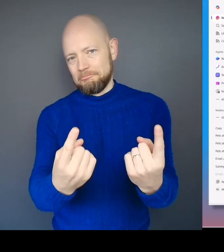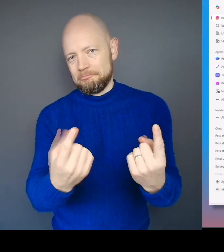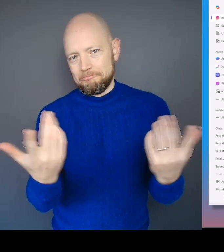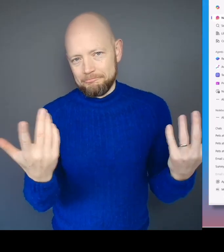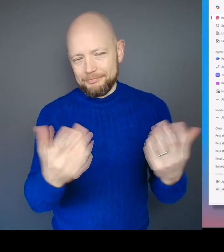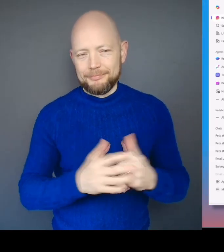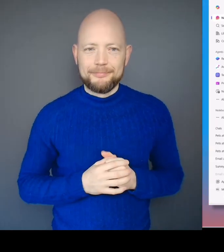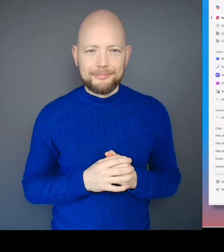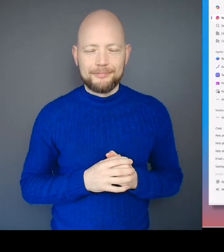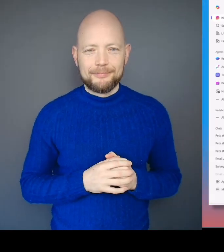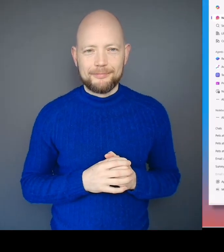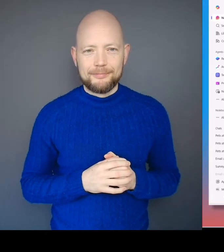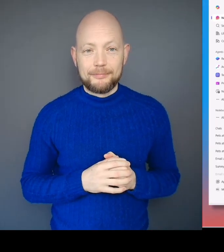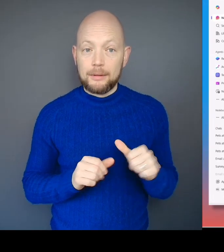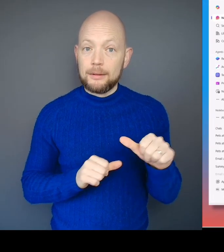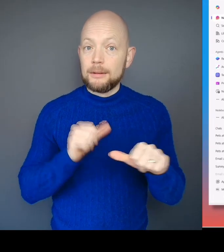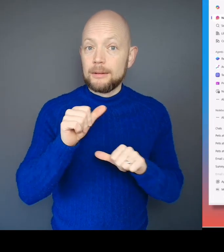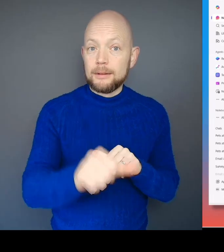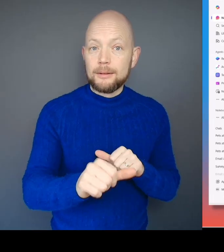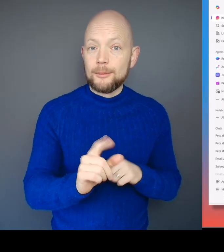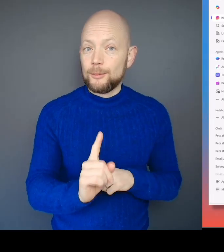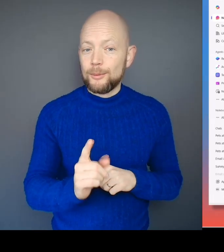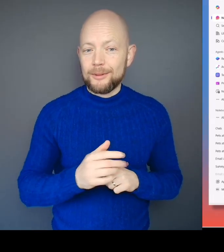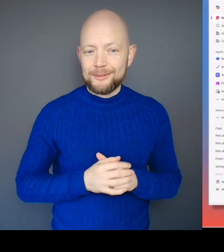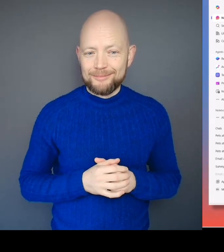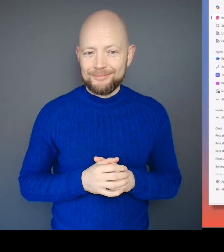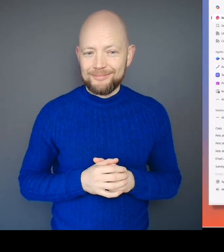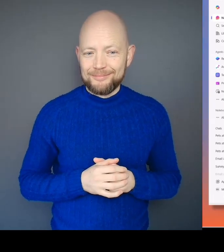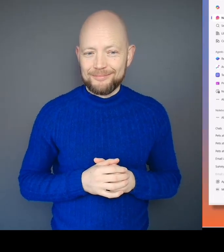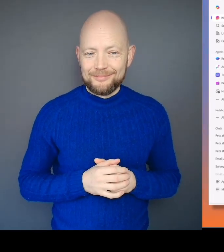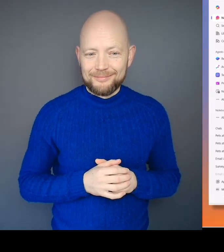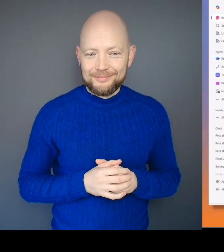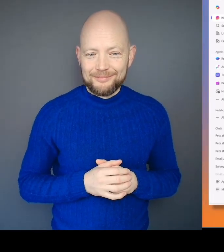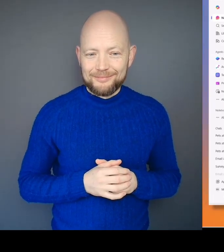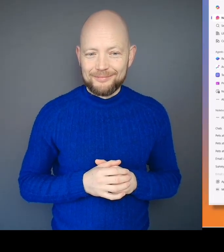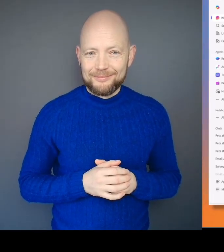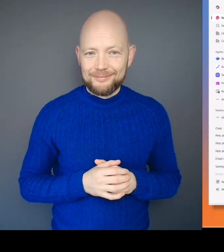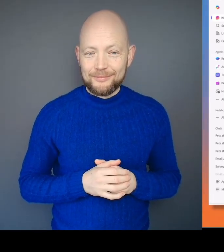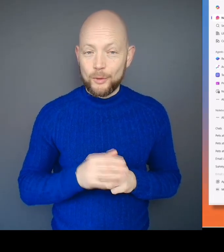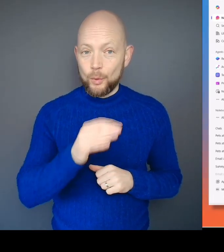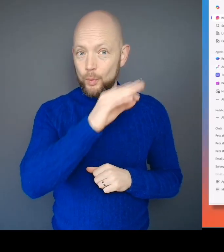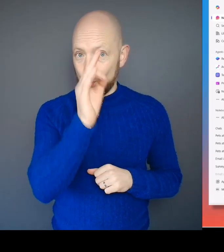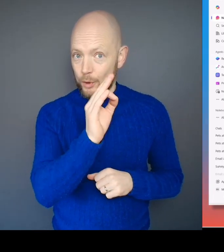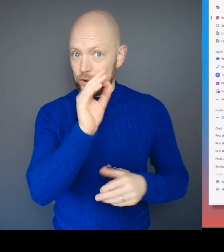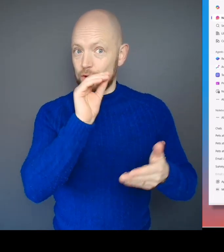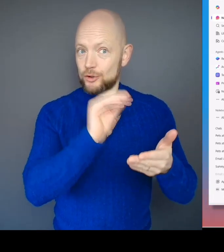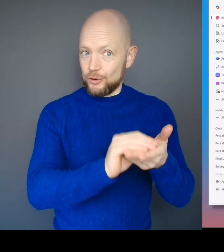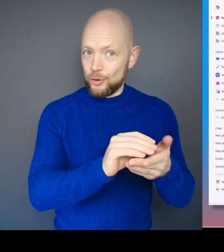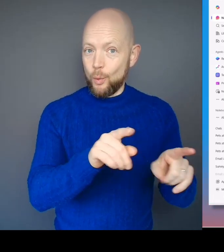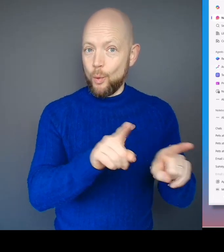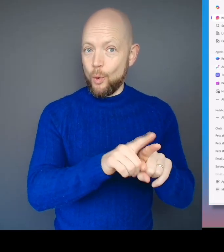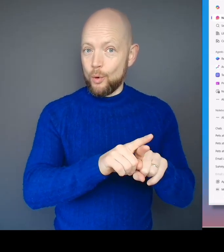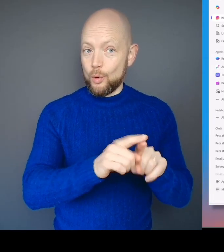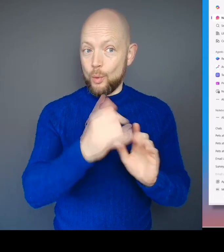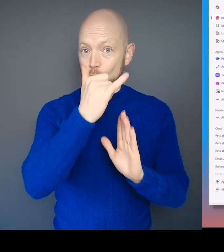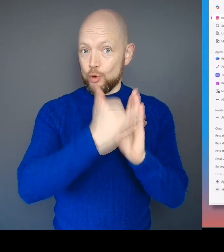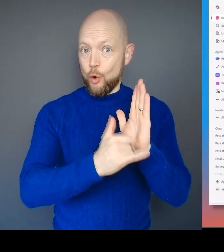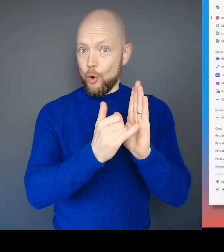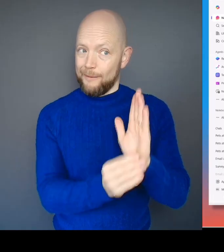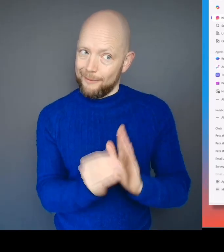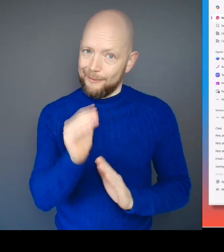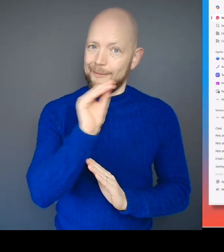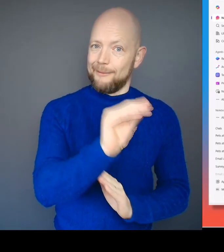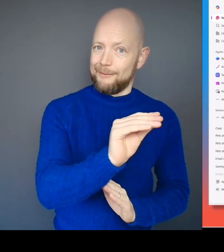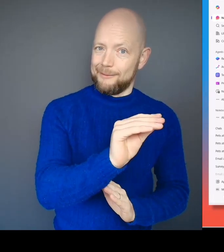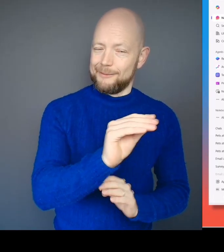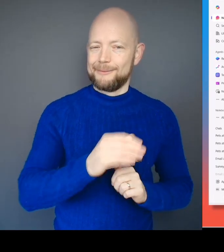just selected it from the menu, typed it in, or found it. Now what's happened is that I've got Tell Me About Pets at Workday, but I've asked it